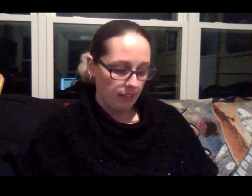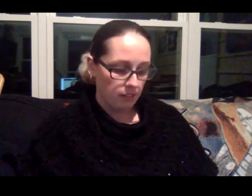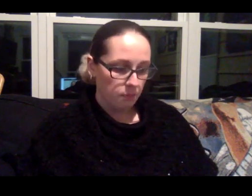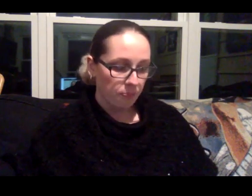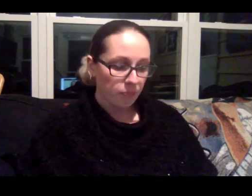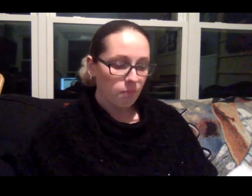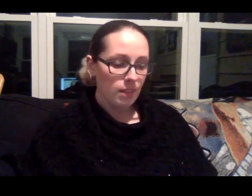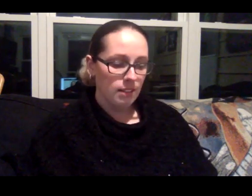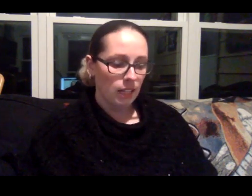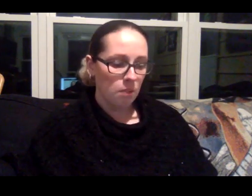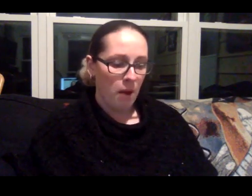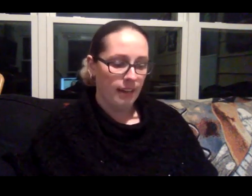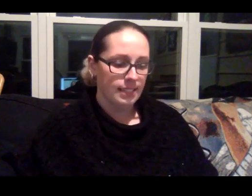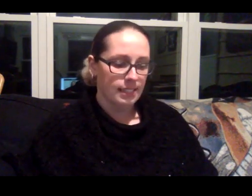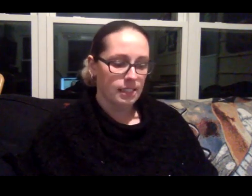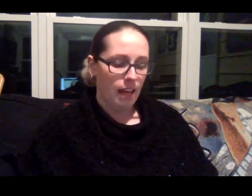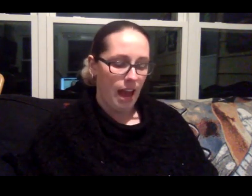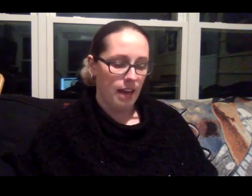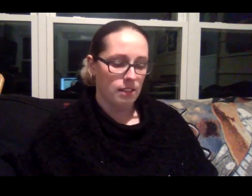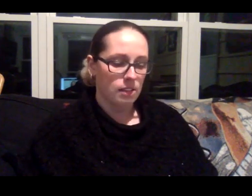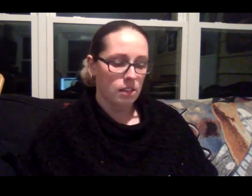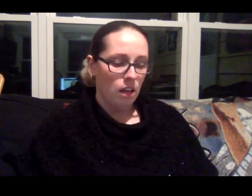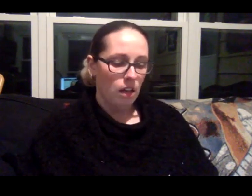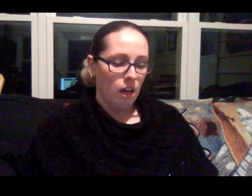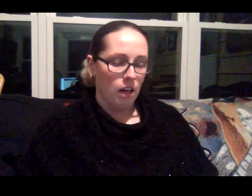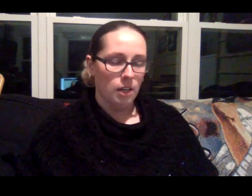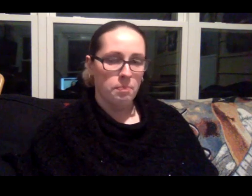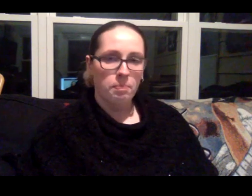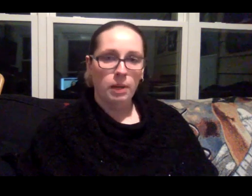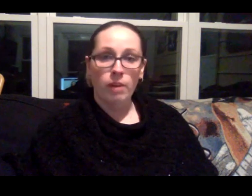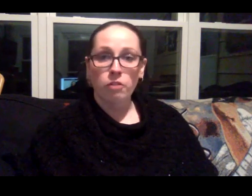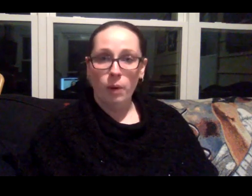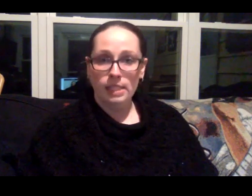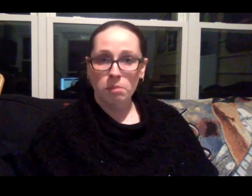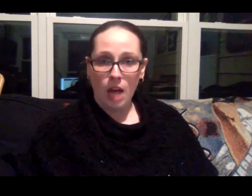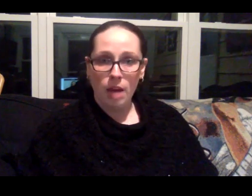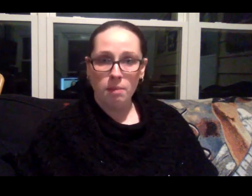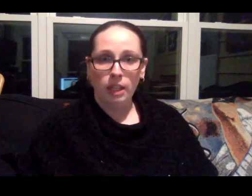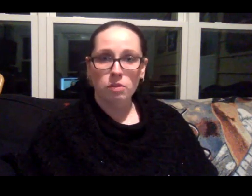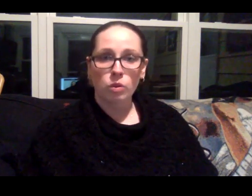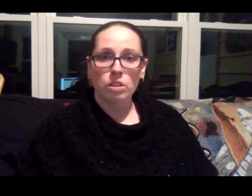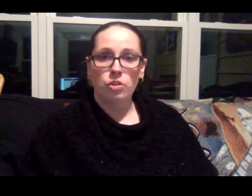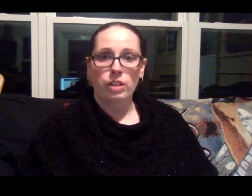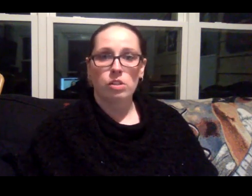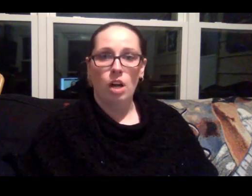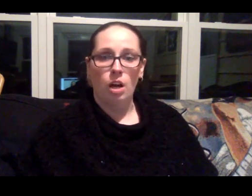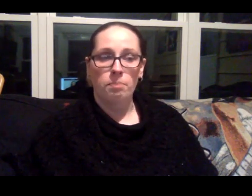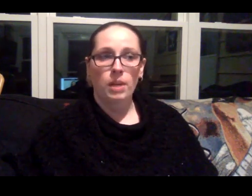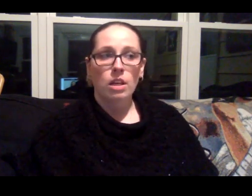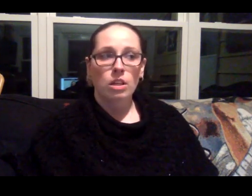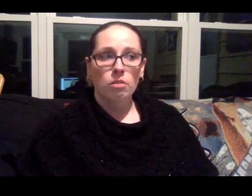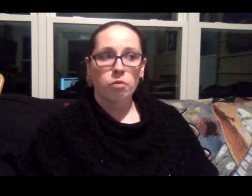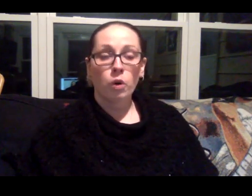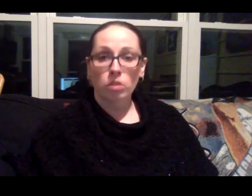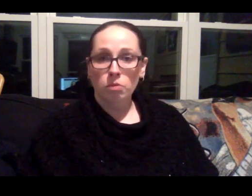And telepractice has, um, been around for quite some time. A lot of school districts, um,